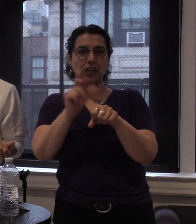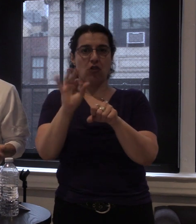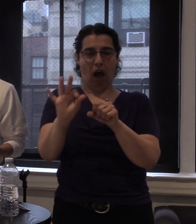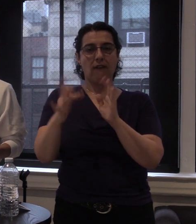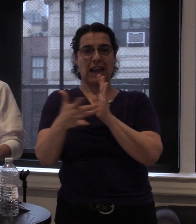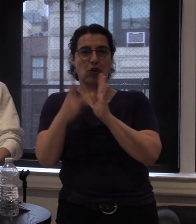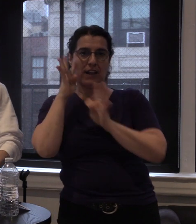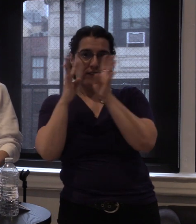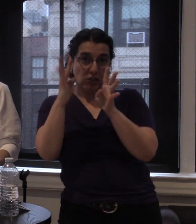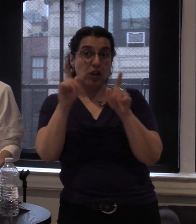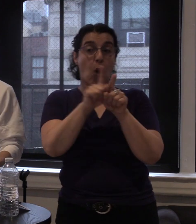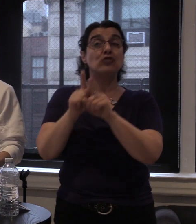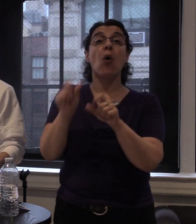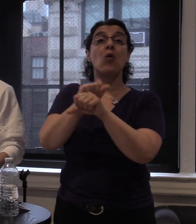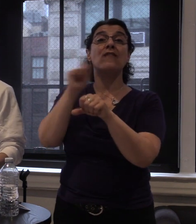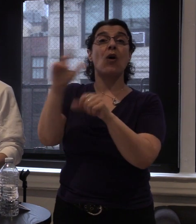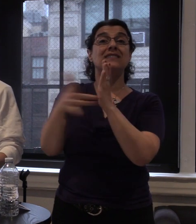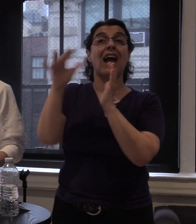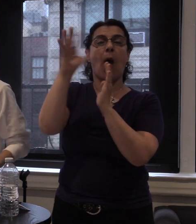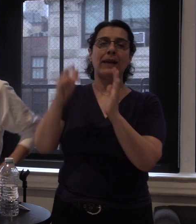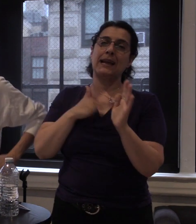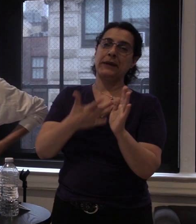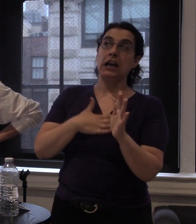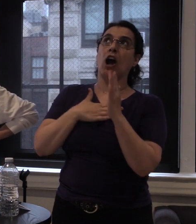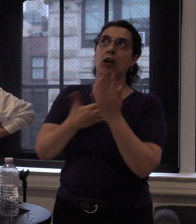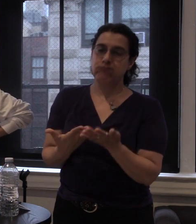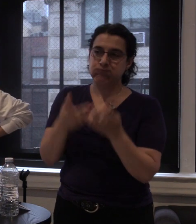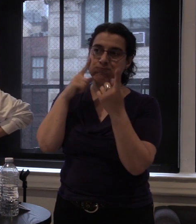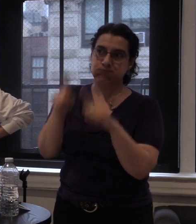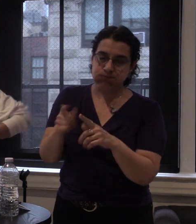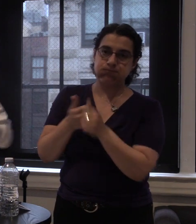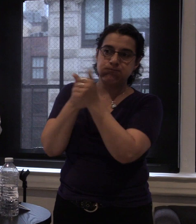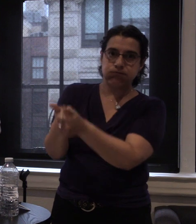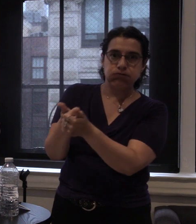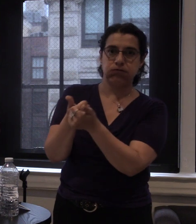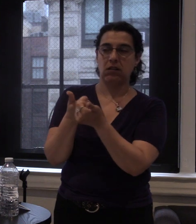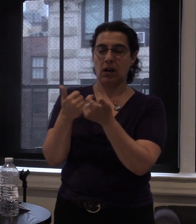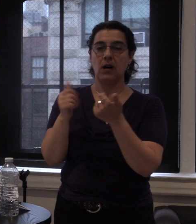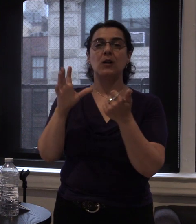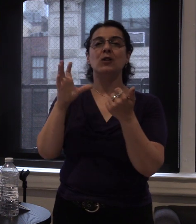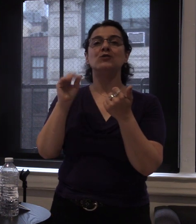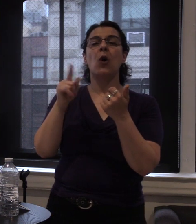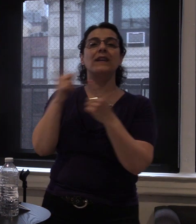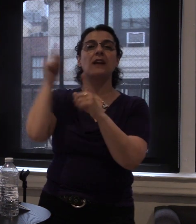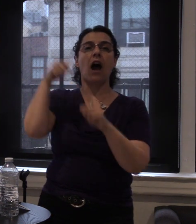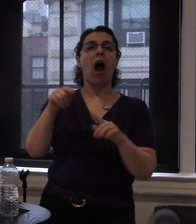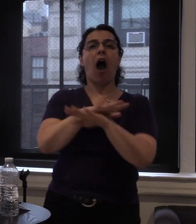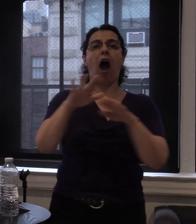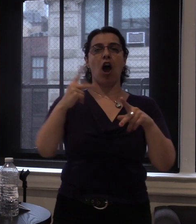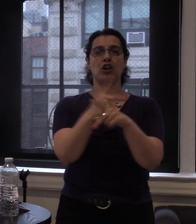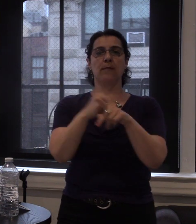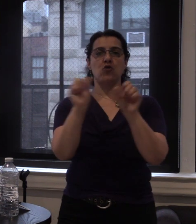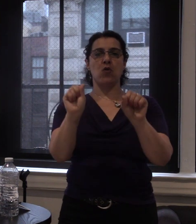complicity of working for tech companies. So this comes to the point of the uncomputable. Who gets